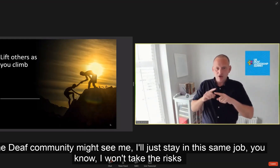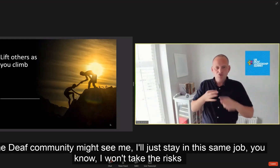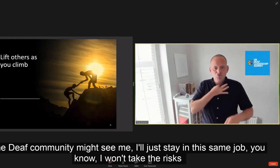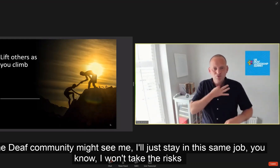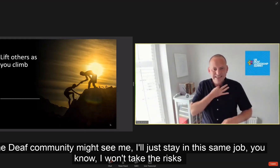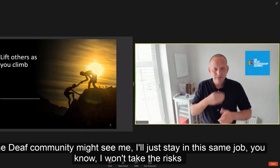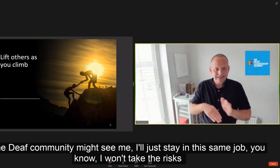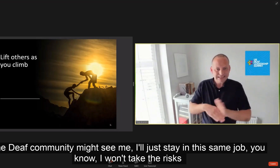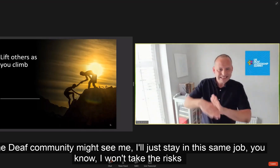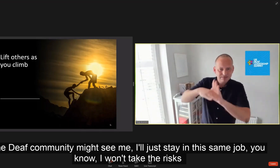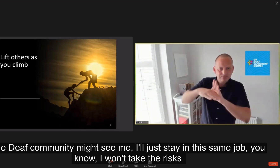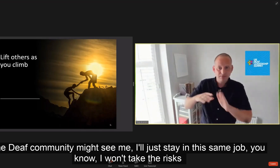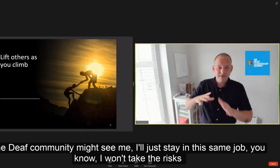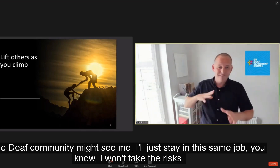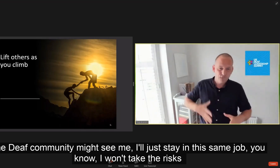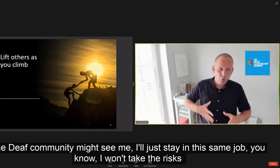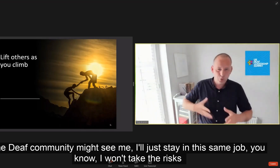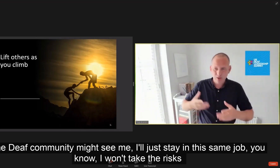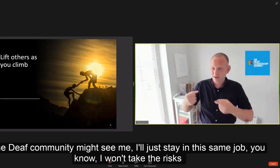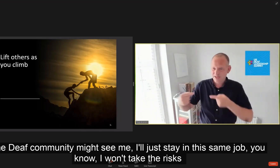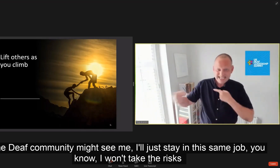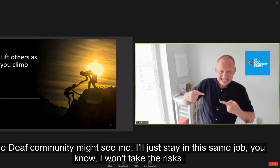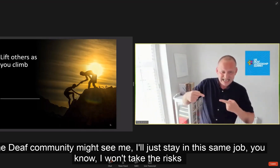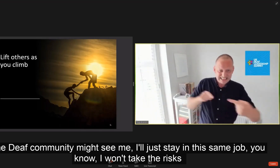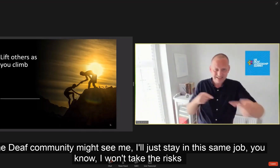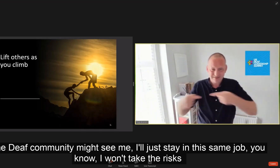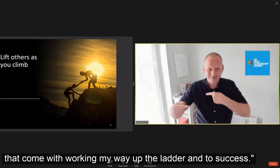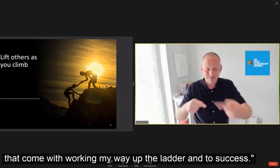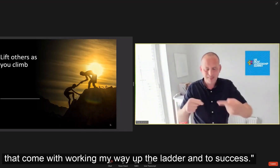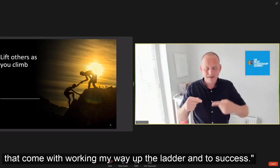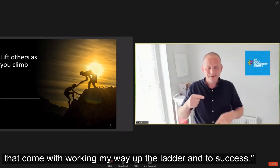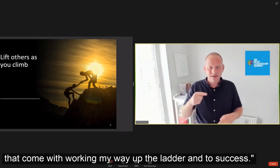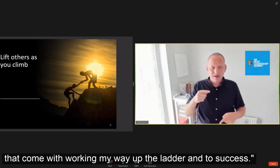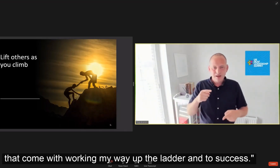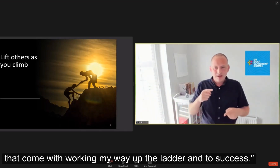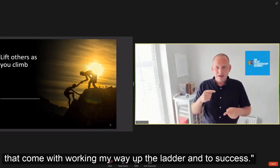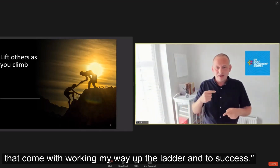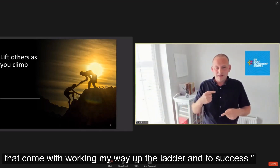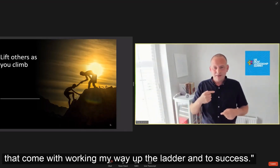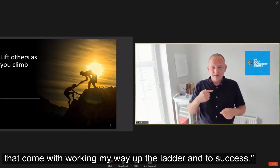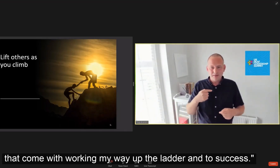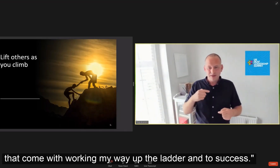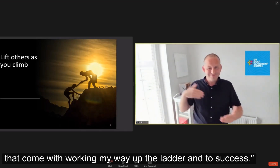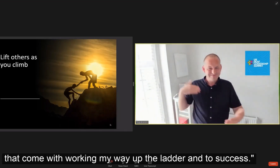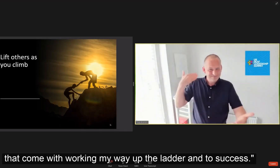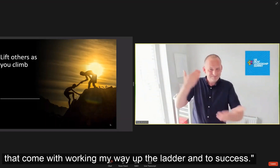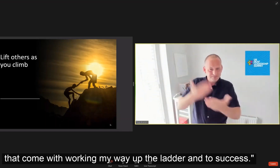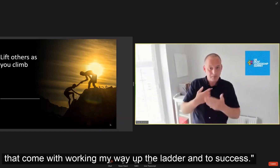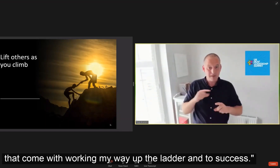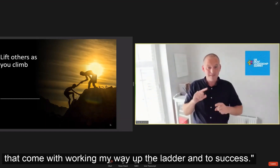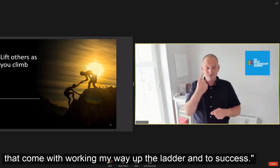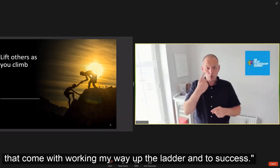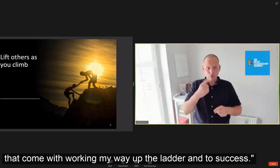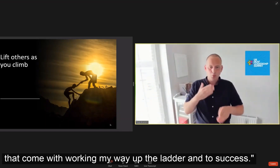stay in this same job. You know, I won't take the risks that come with working my way up the ladder and to